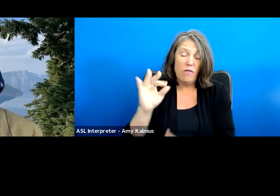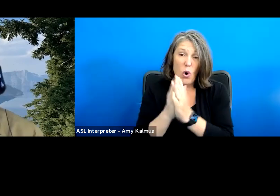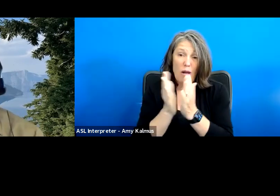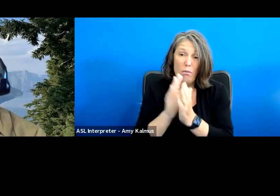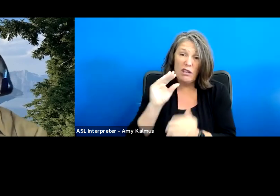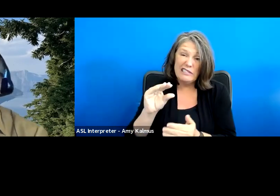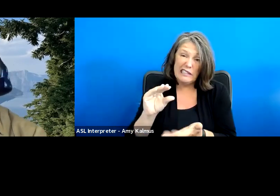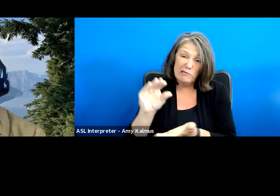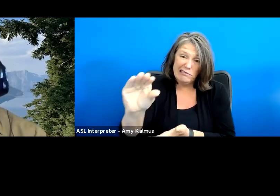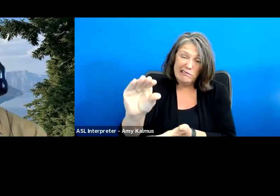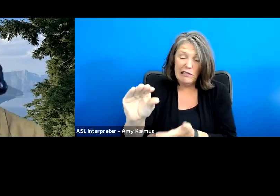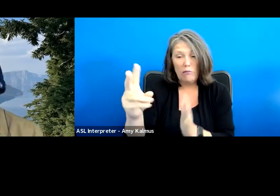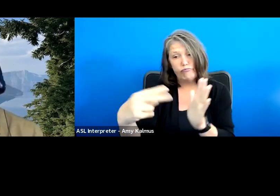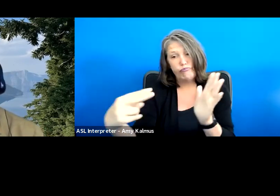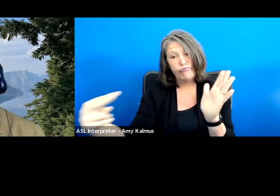go over,